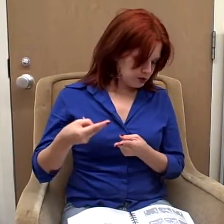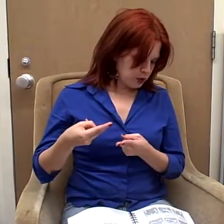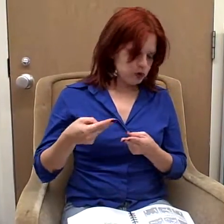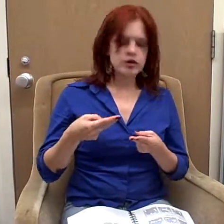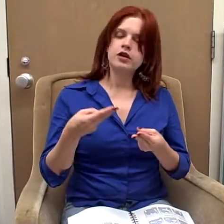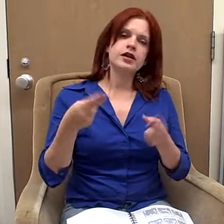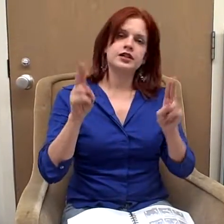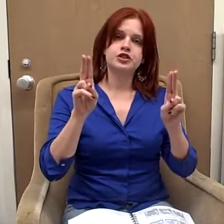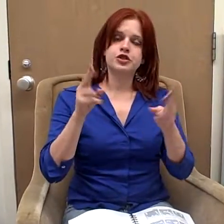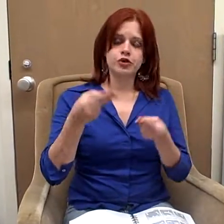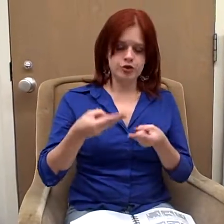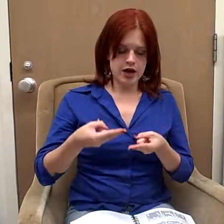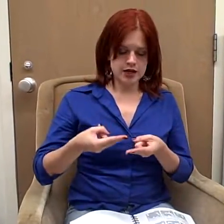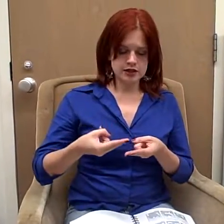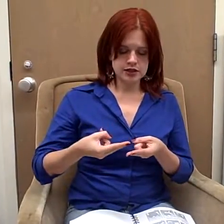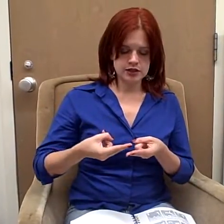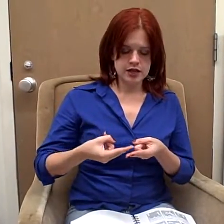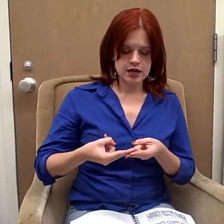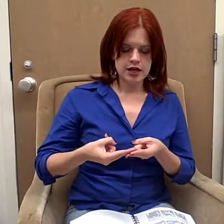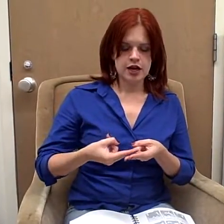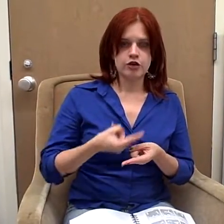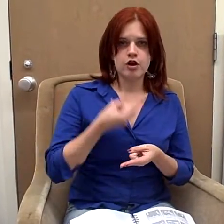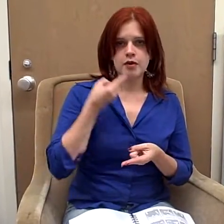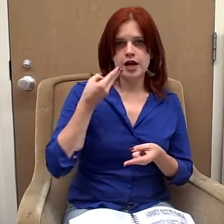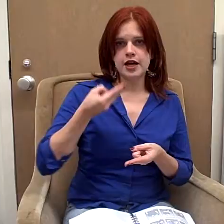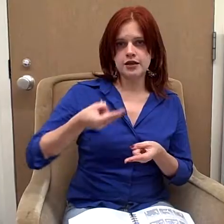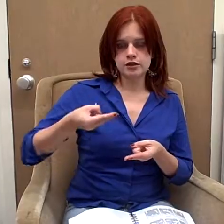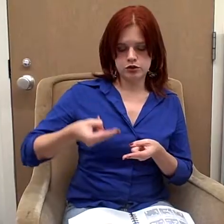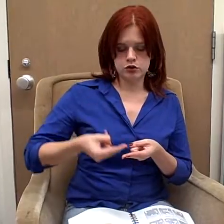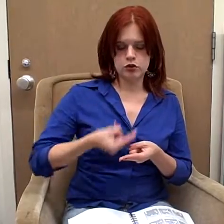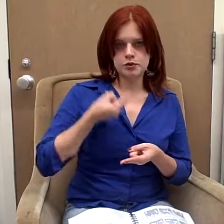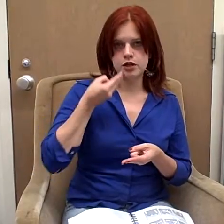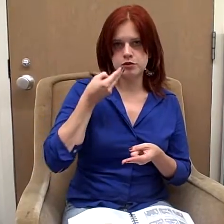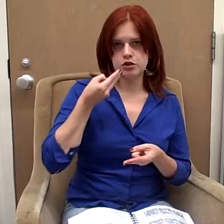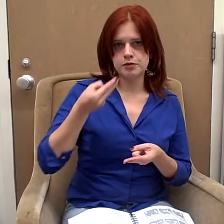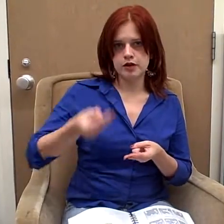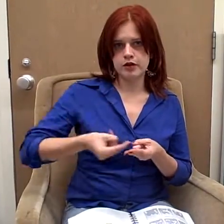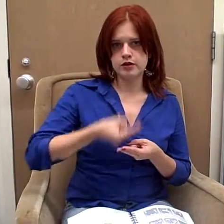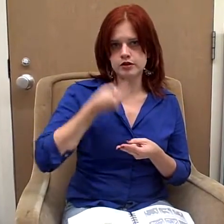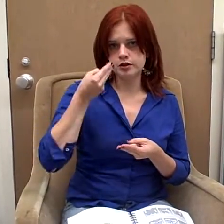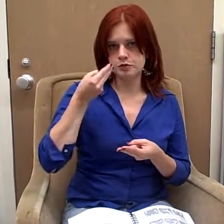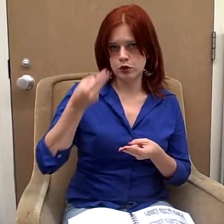Spoon is 2 U hands, and your dominant hand scoops it up towards your mouth, spoon.